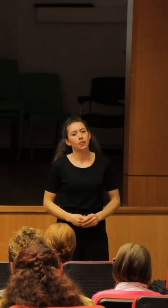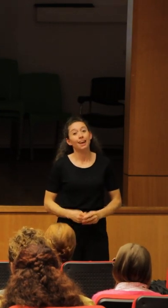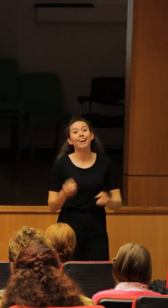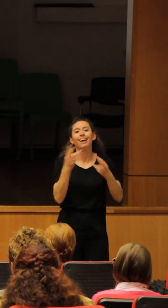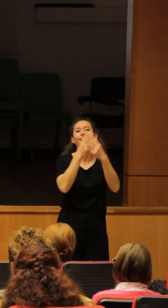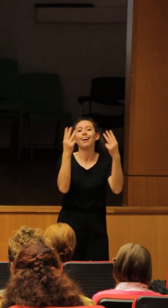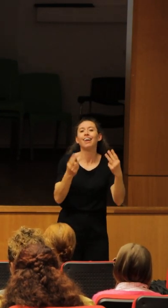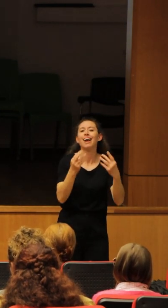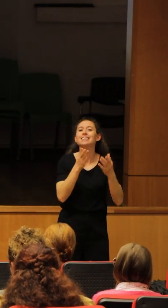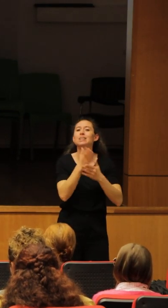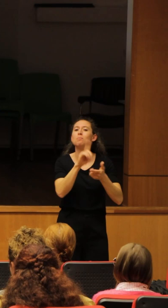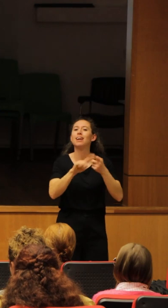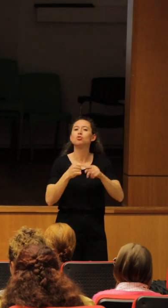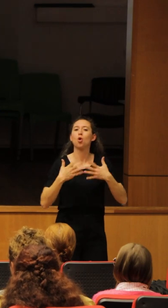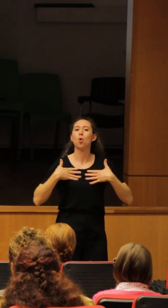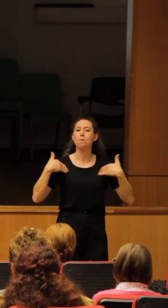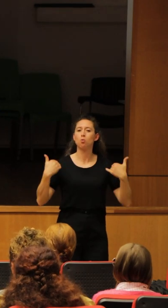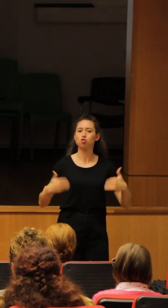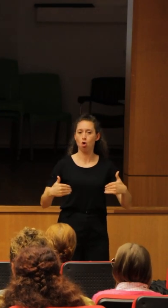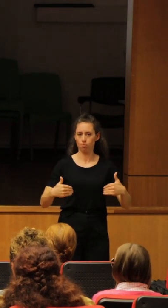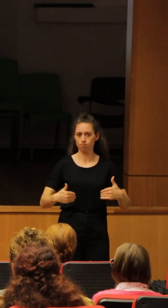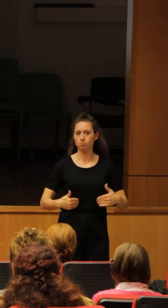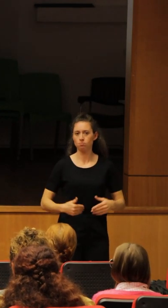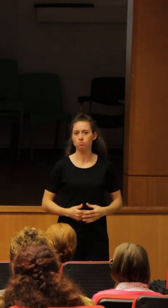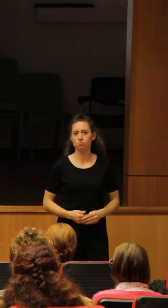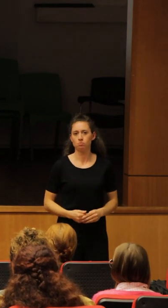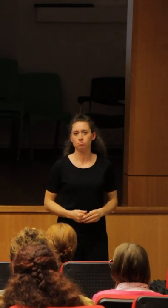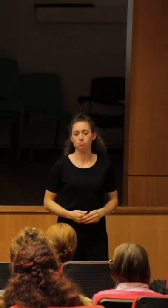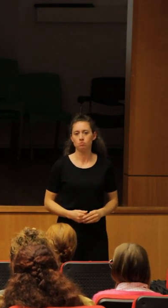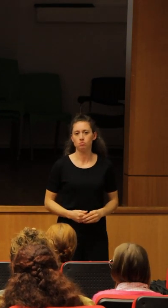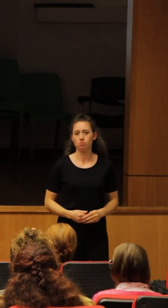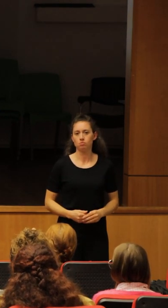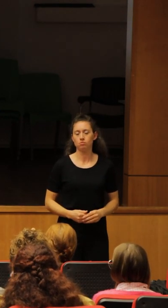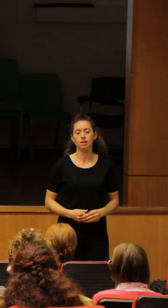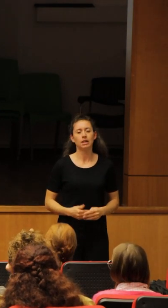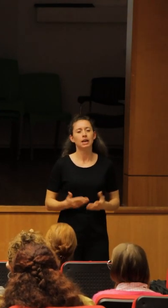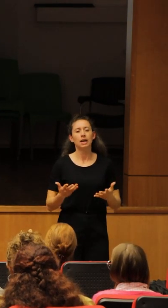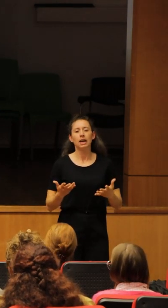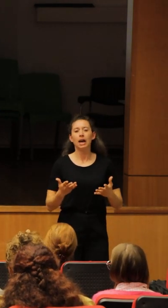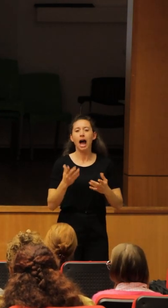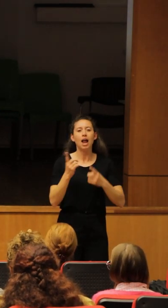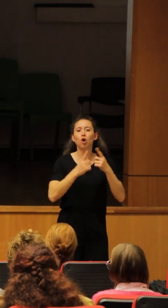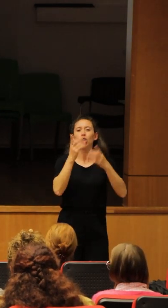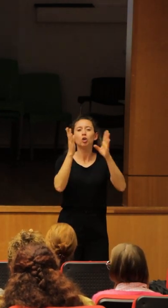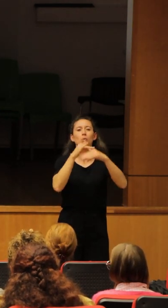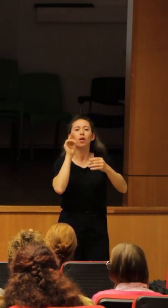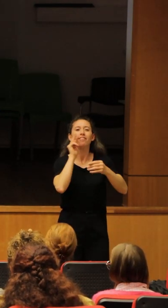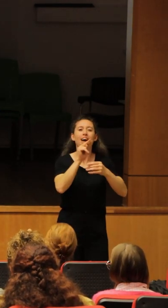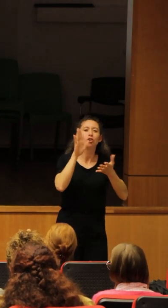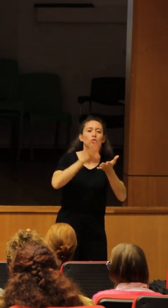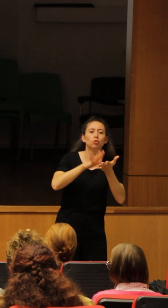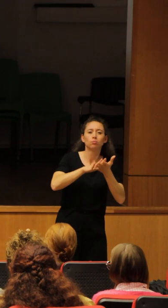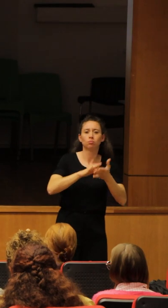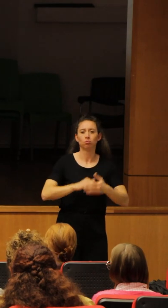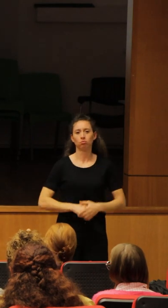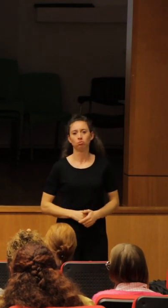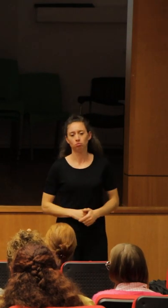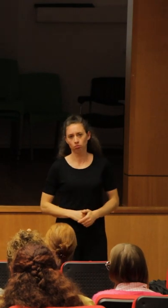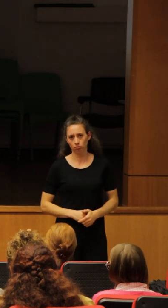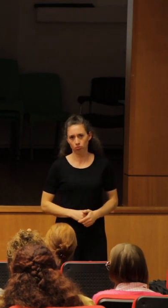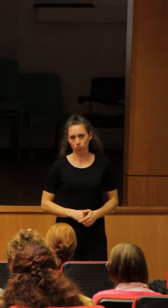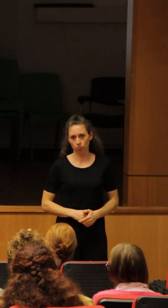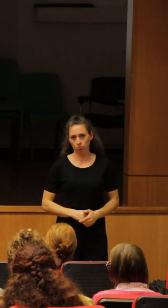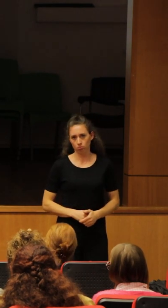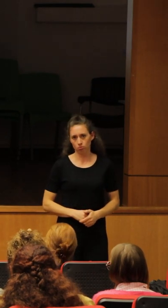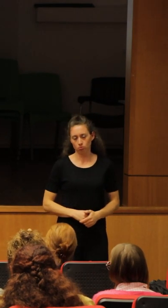En general tiene que ver siempre con las emociones esto. Right, very abstract. Abstracto, cosas abstractas. Right. So then